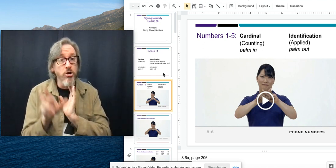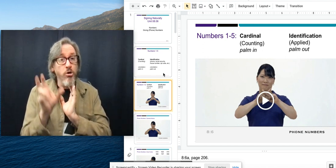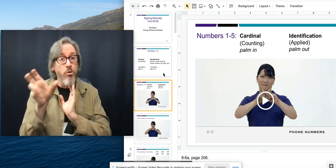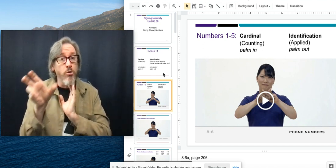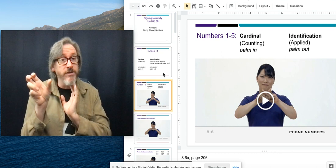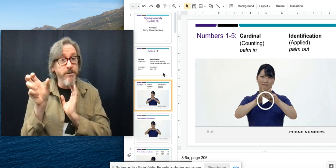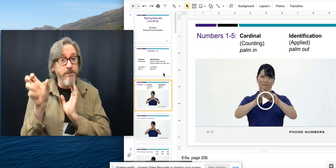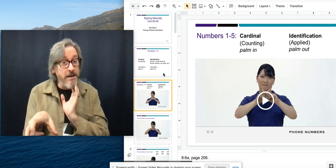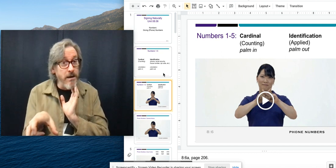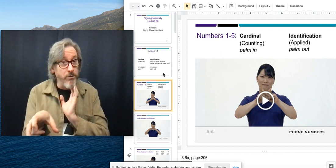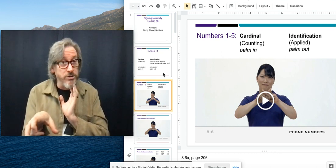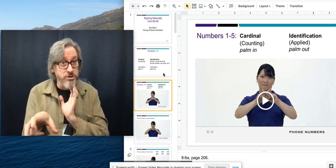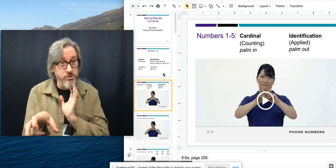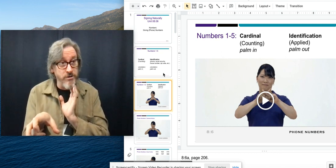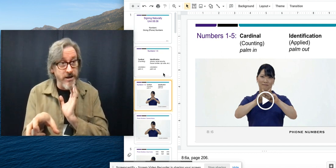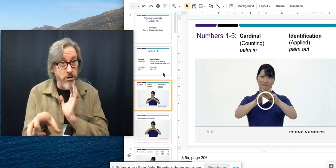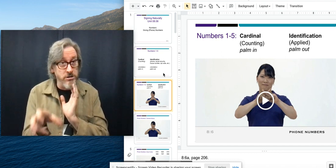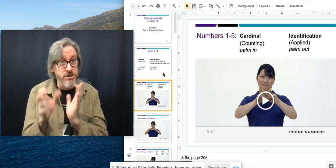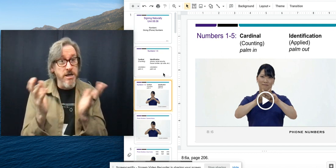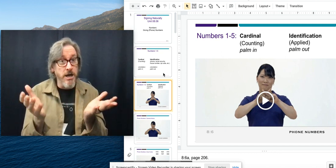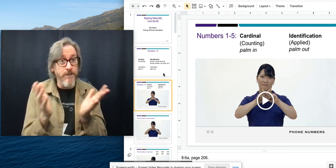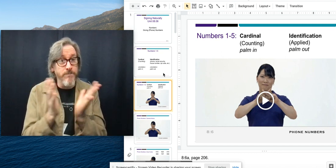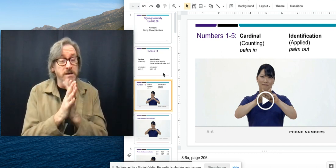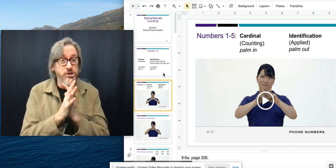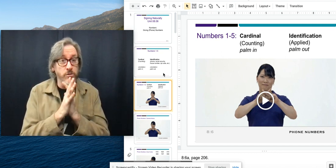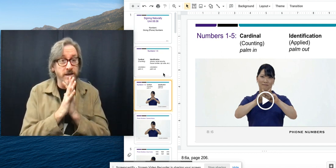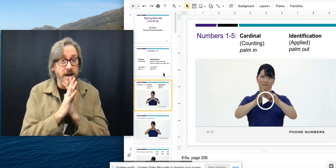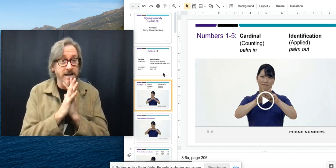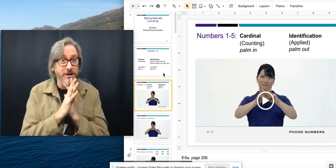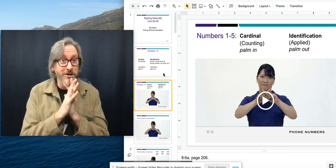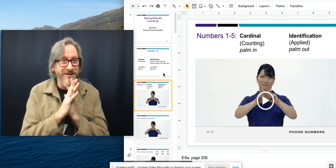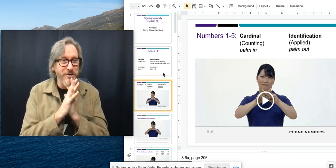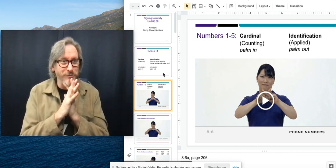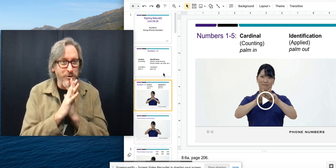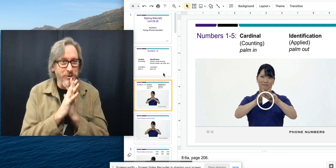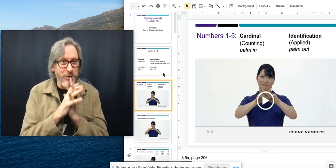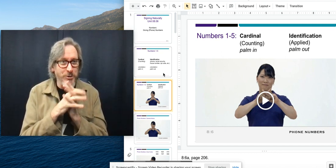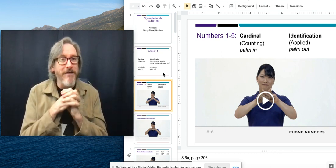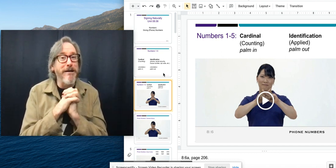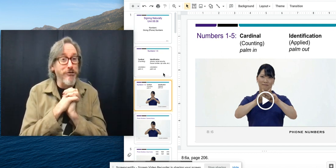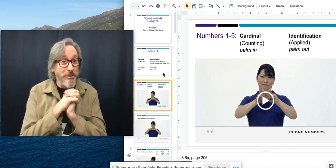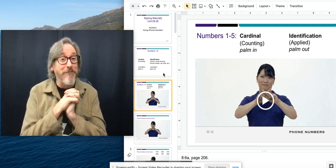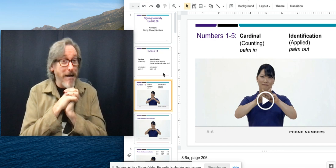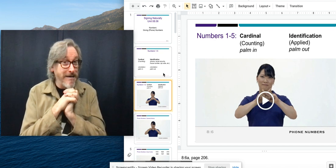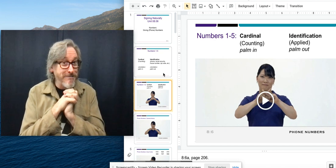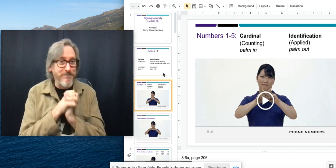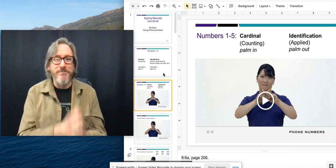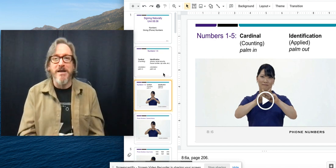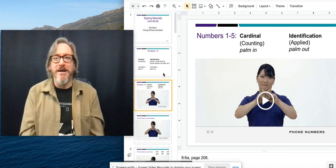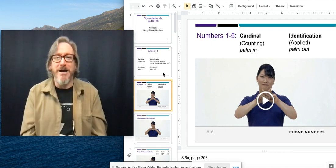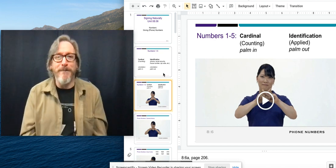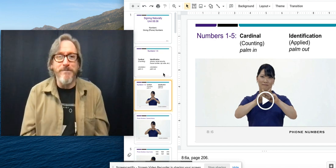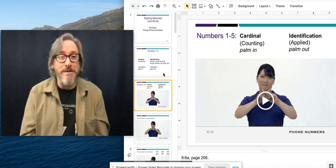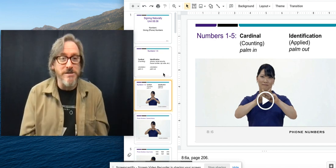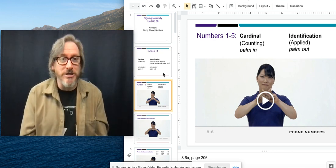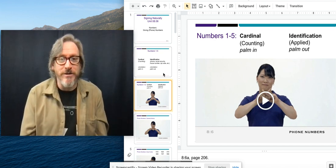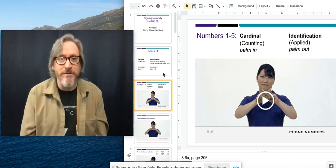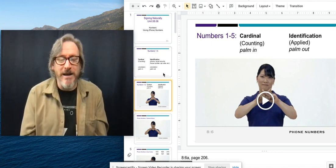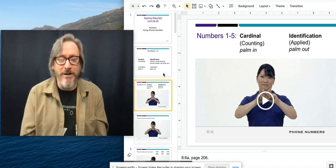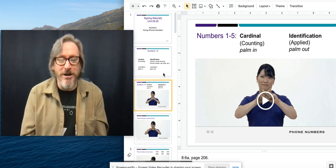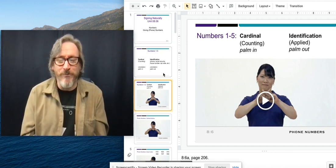password or the PIN number to those credit cards, so that I can confirm with you that you're doing it right.